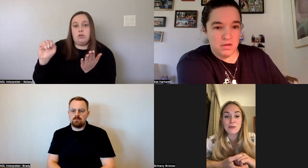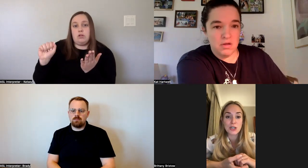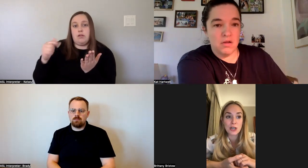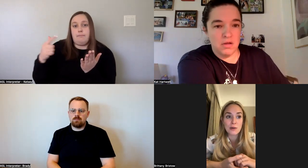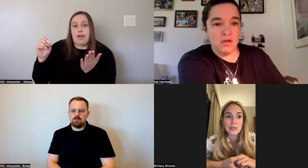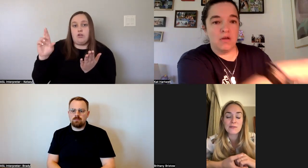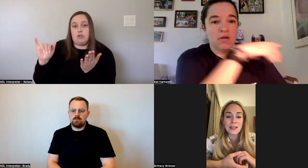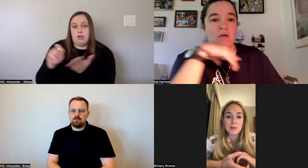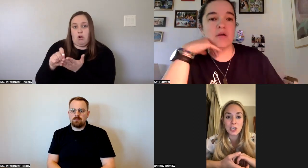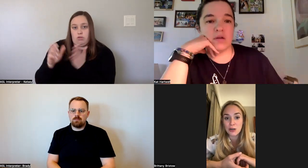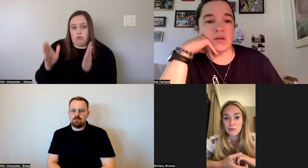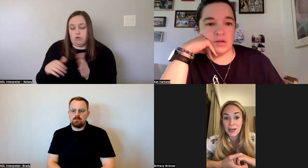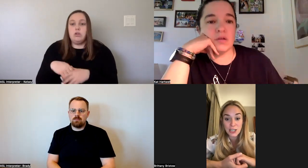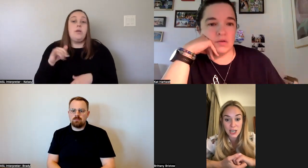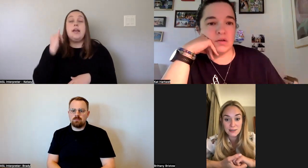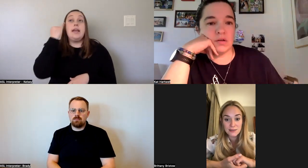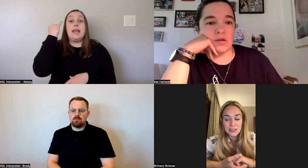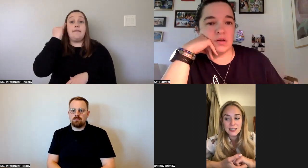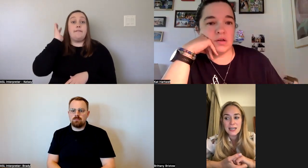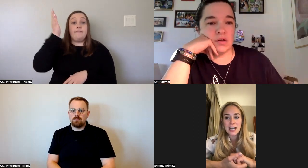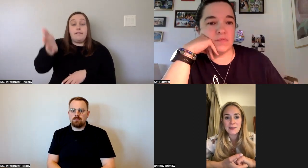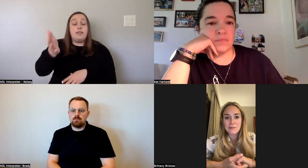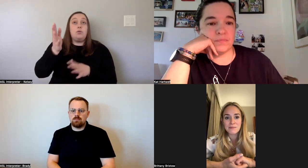in the future we developed a cure for aging.